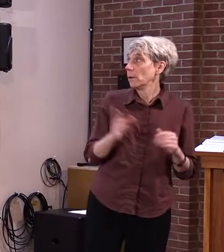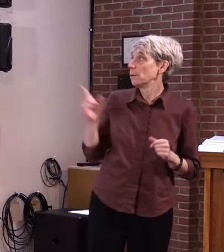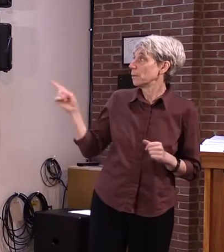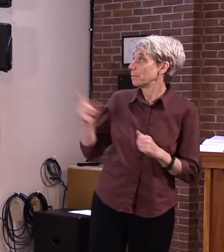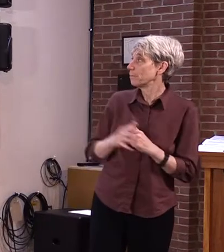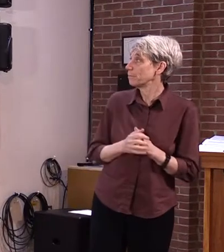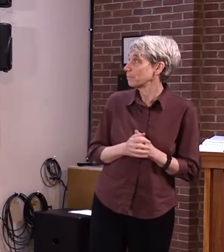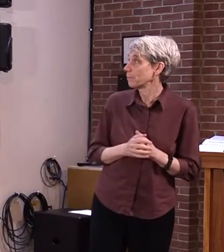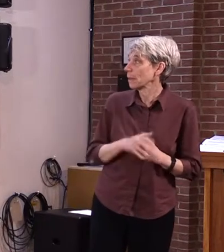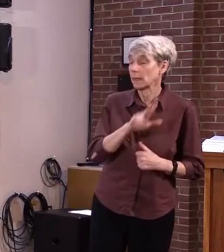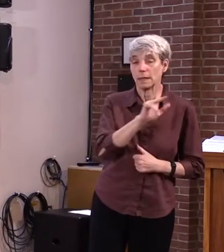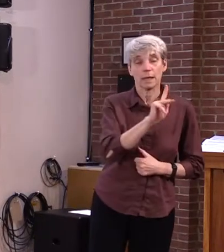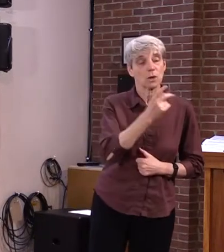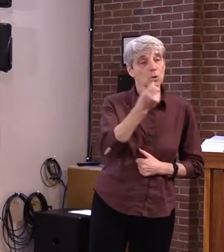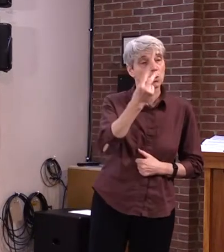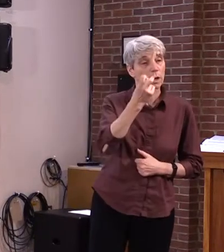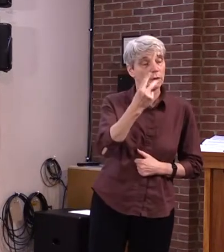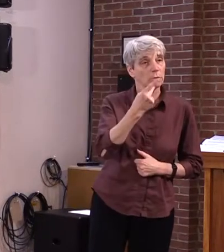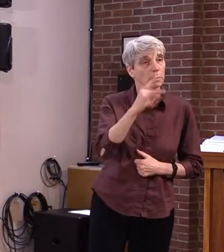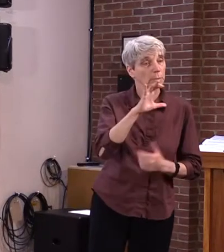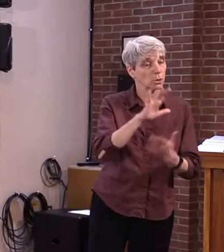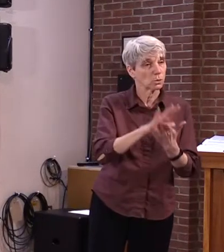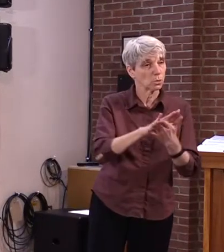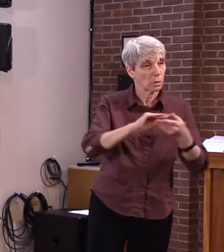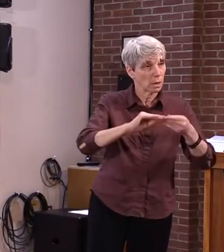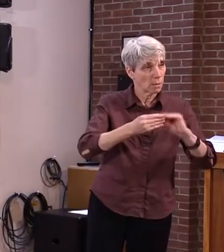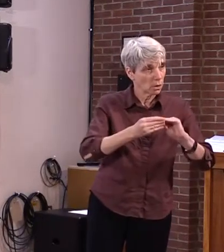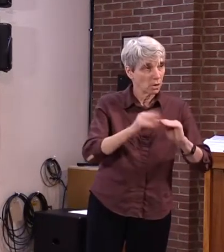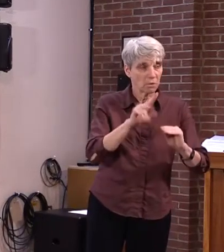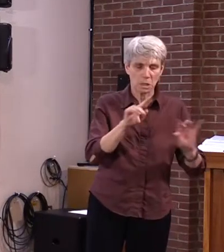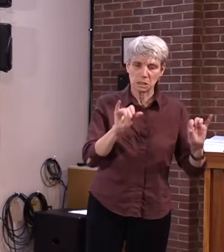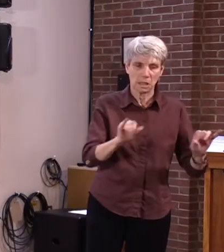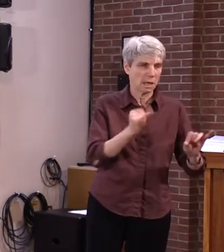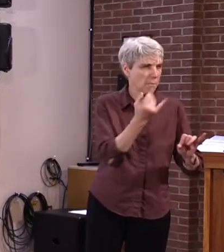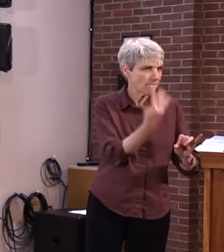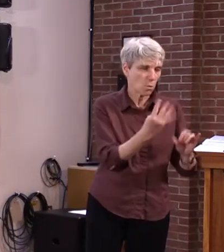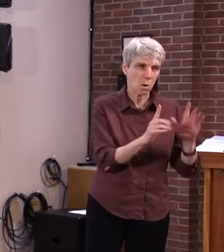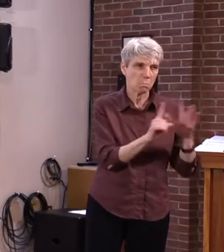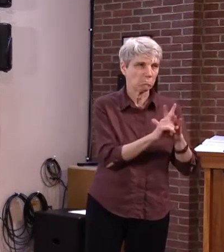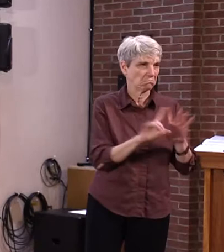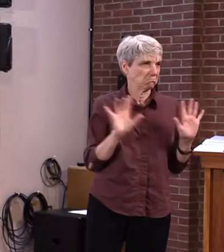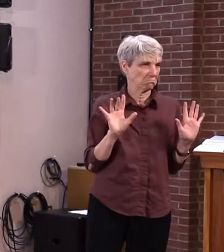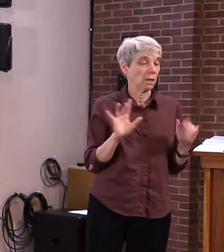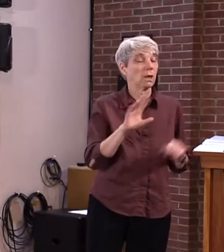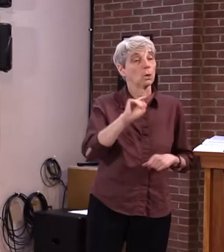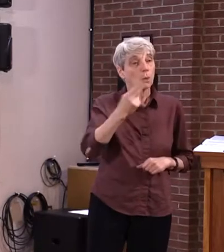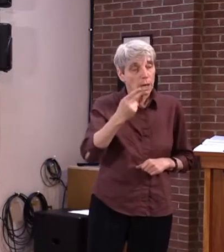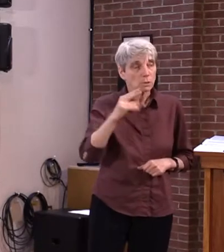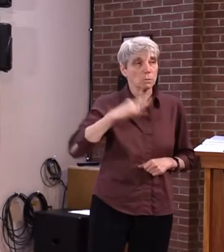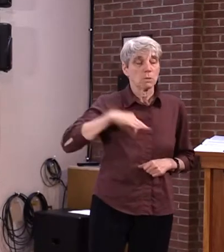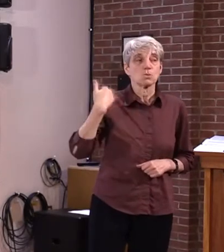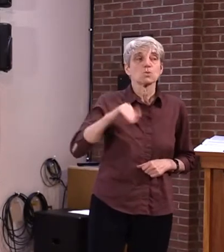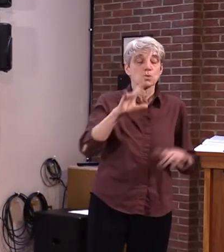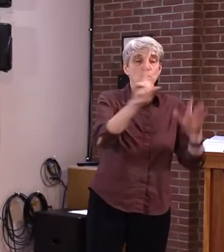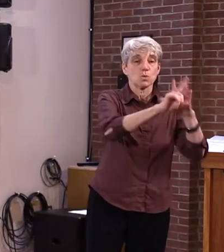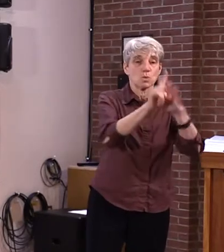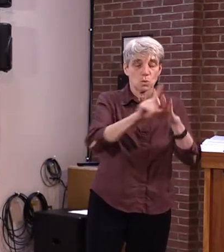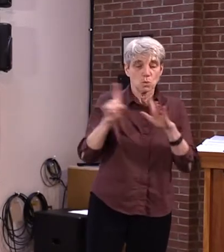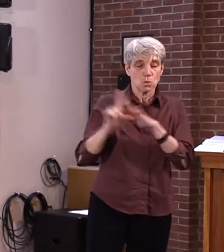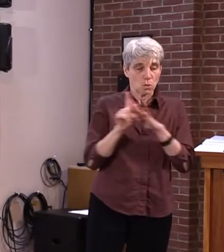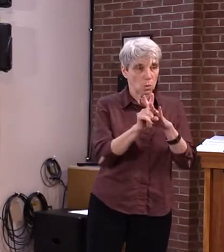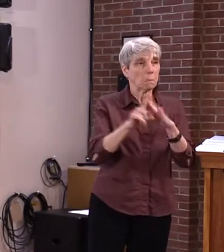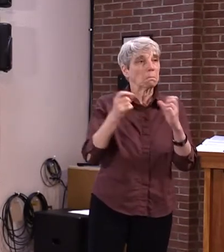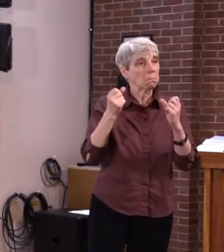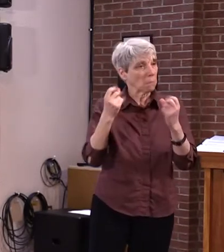pretty stable here with 4 cases. You can see New Hampshire and Maine. They are experiencing significantly more cases than us, but